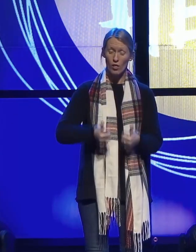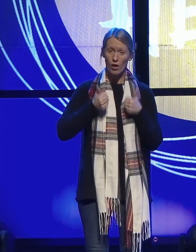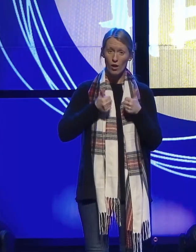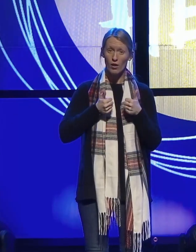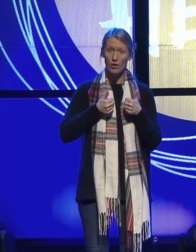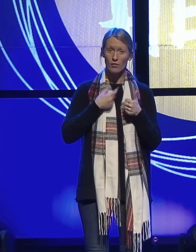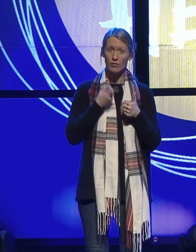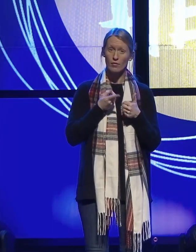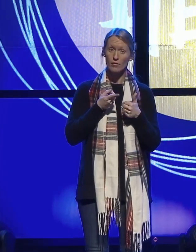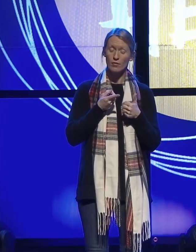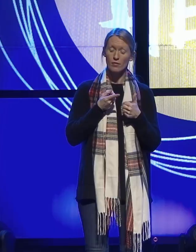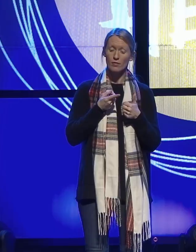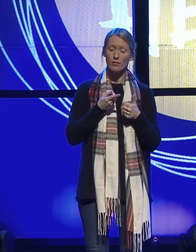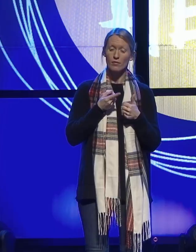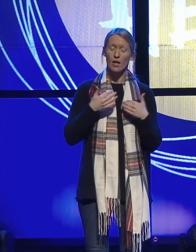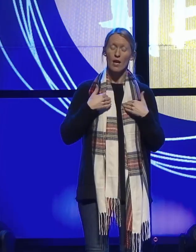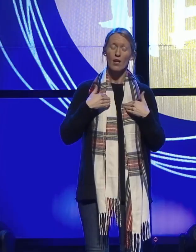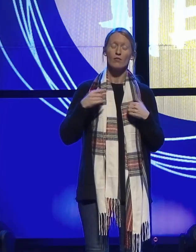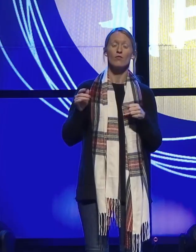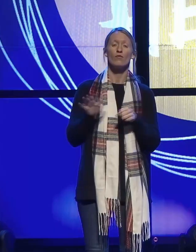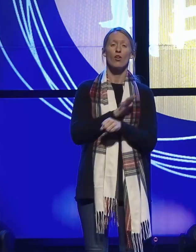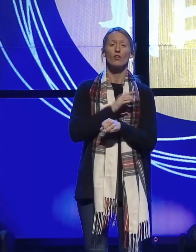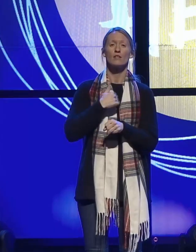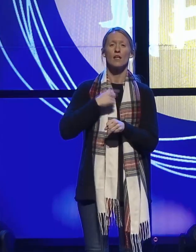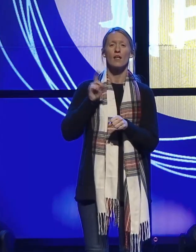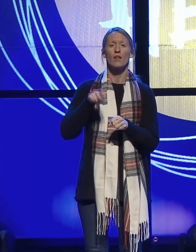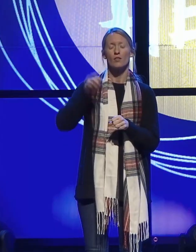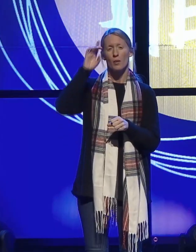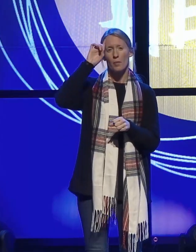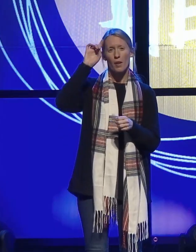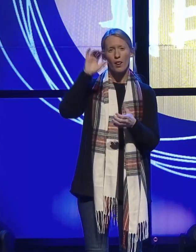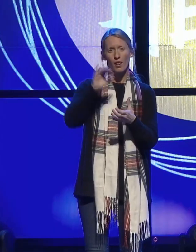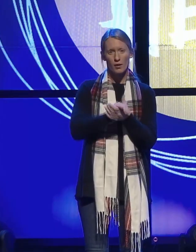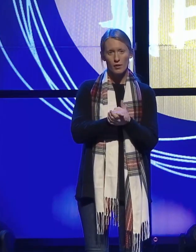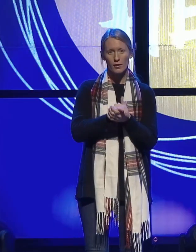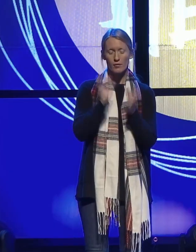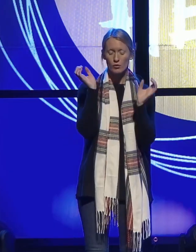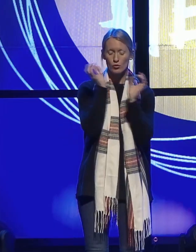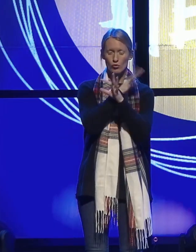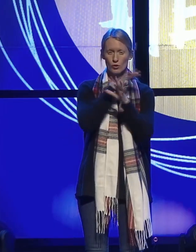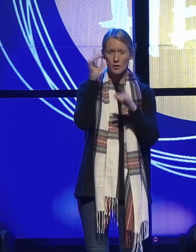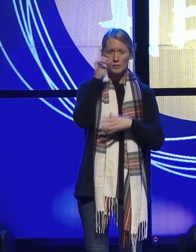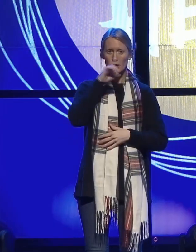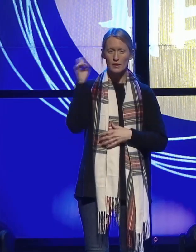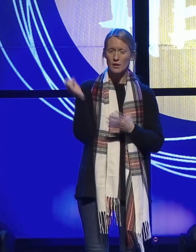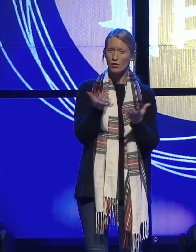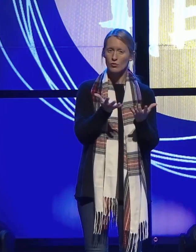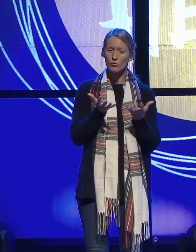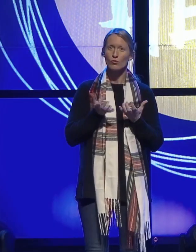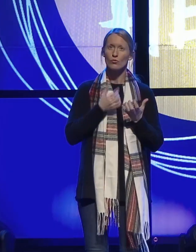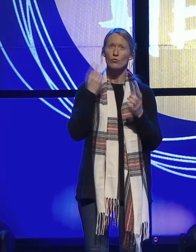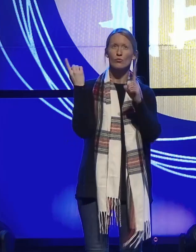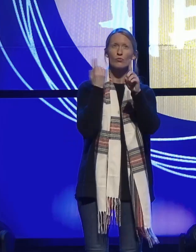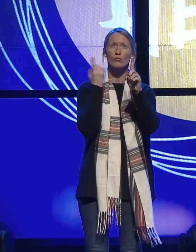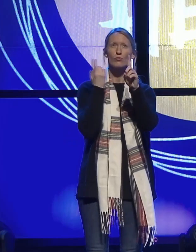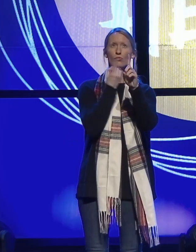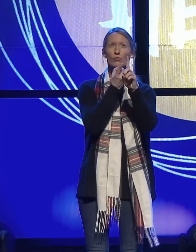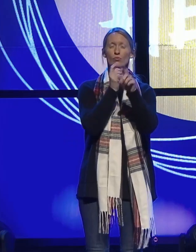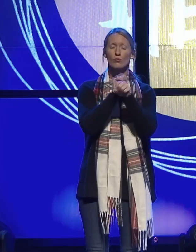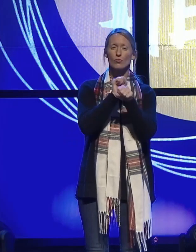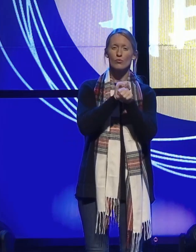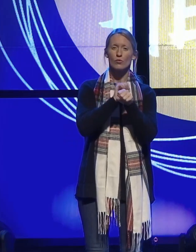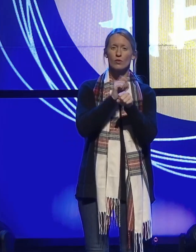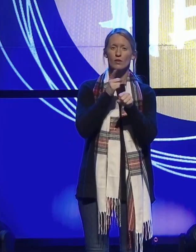to the fullest. And I have to believe that having dreams and desires and going after those and seeing them fulfilled